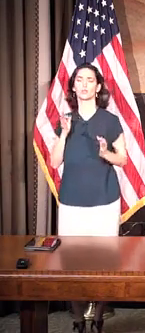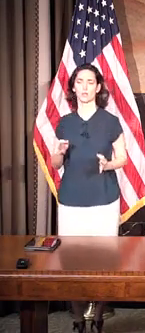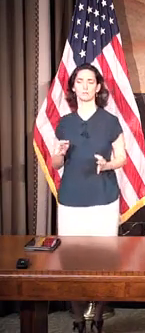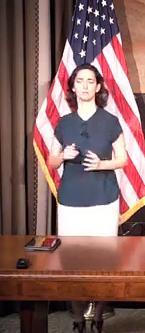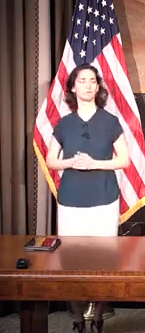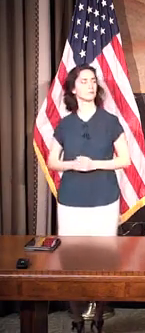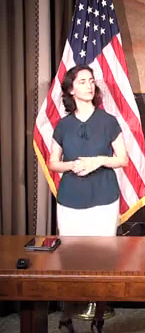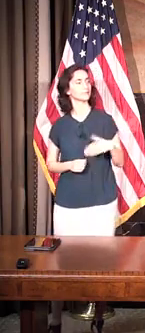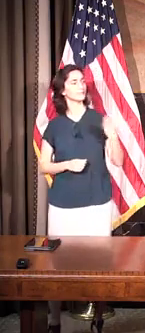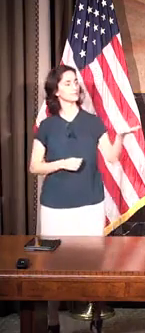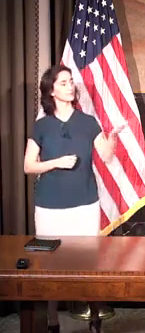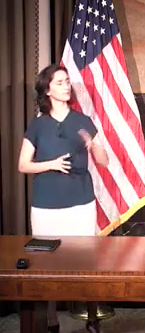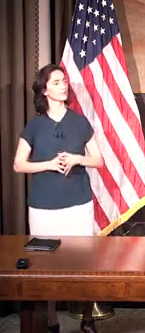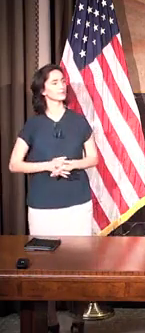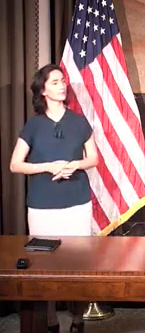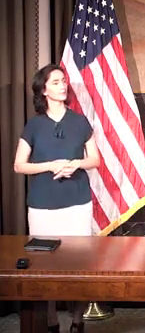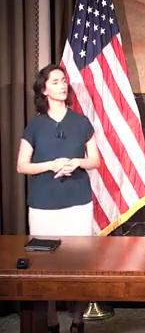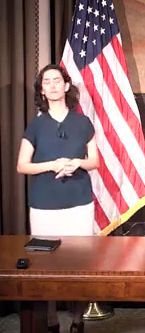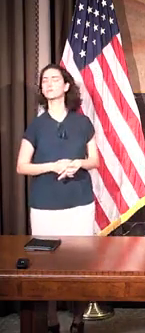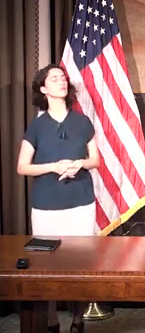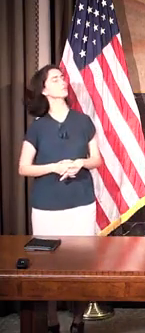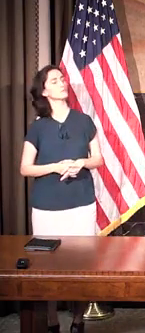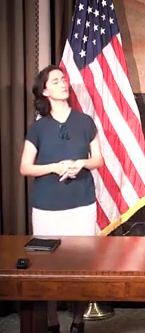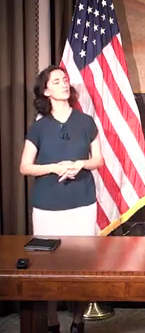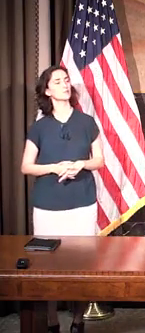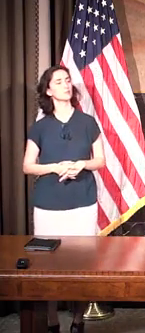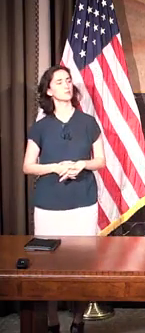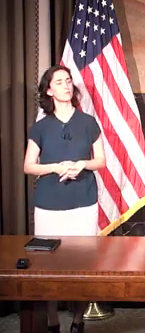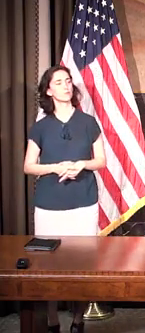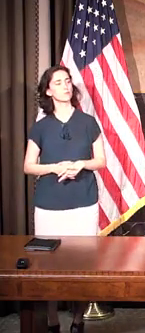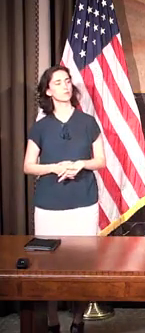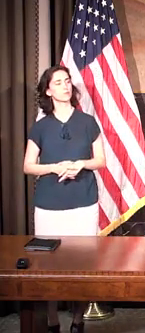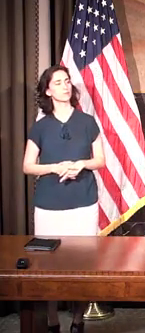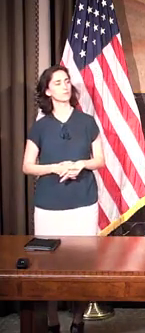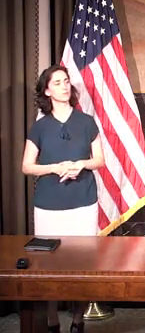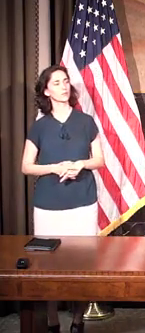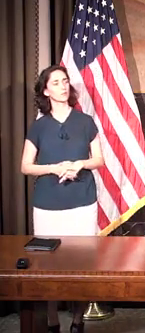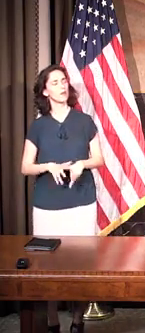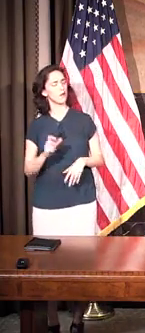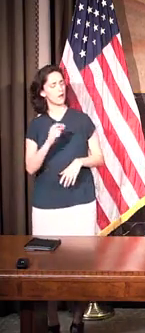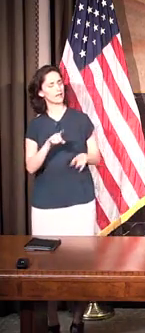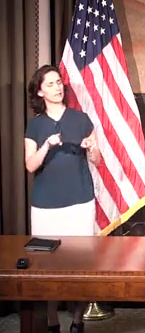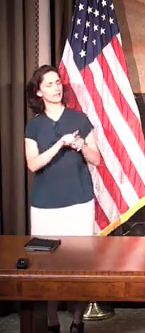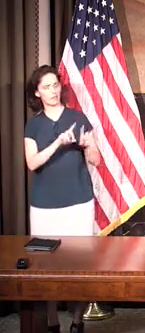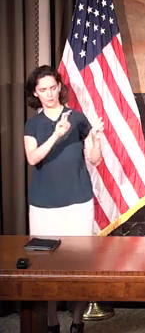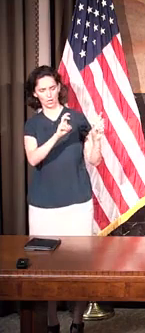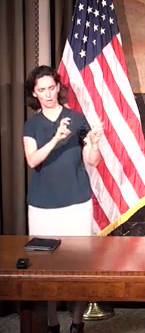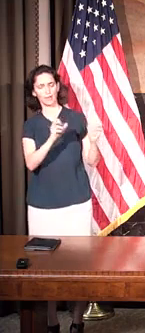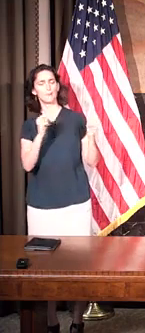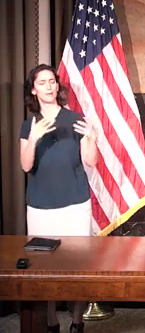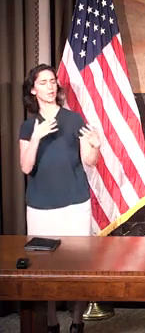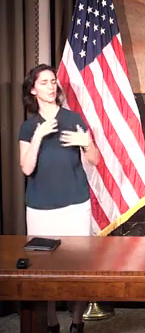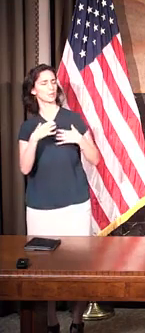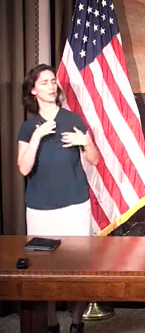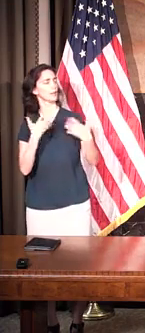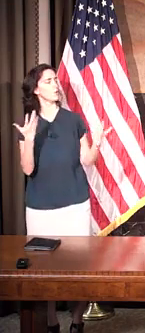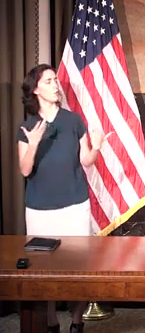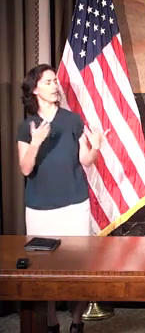Yes, ma'am. On that same topic, Governor, a lot of the criticism this first week seems to be about communication.